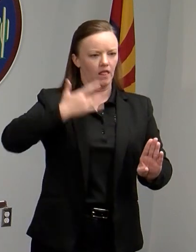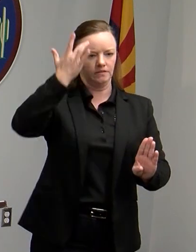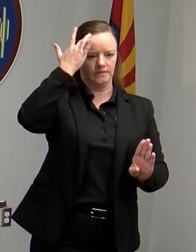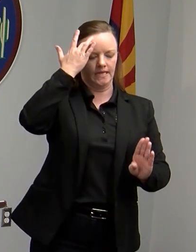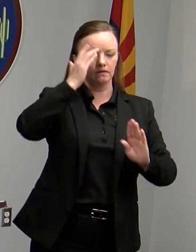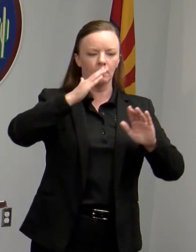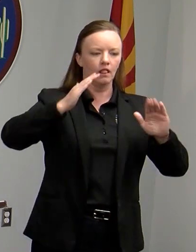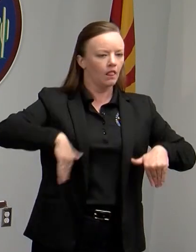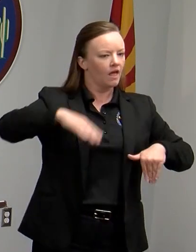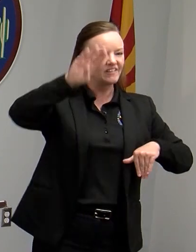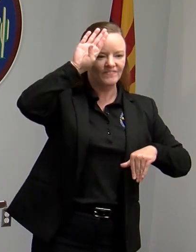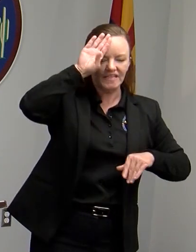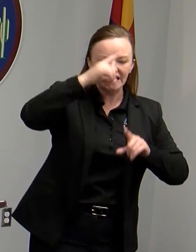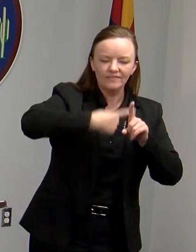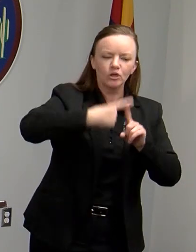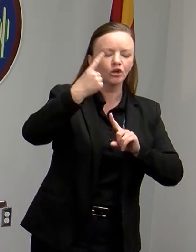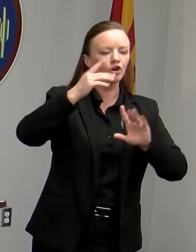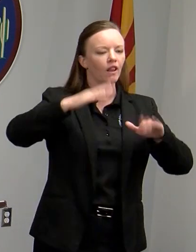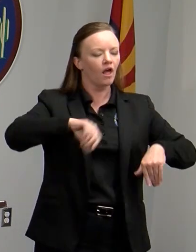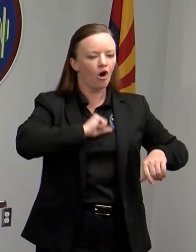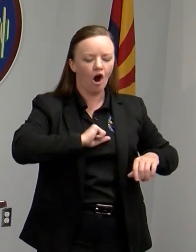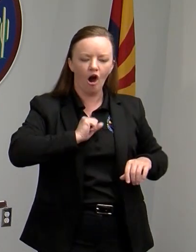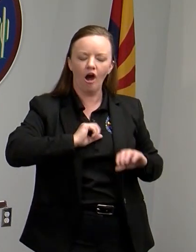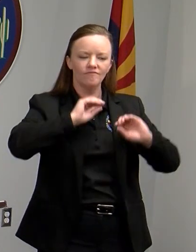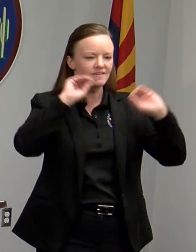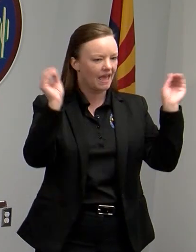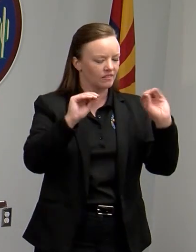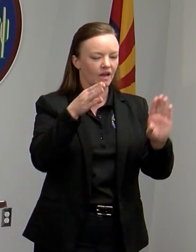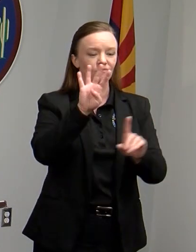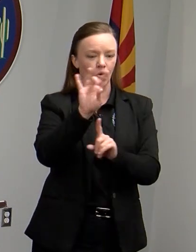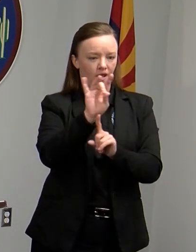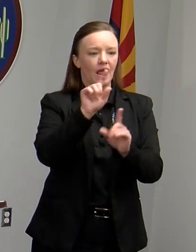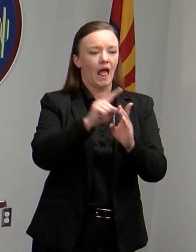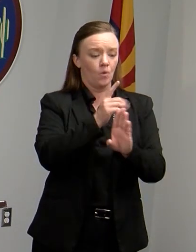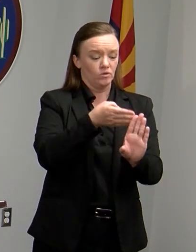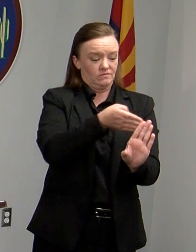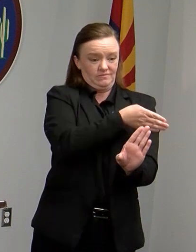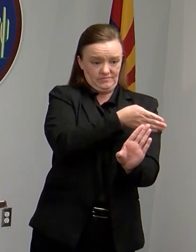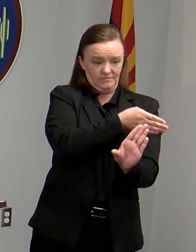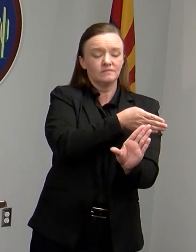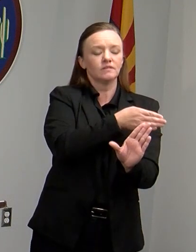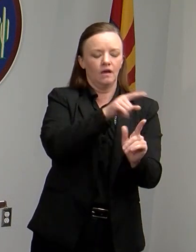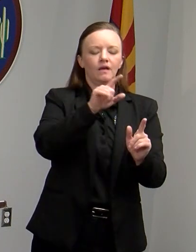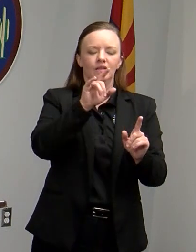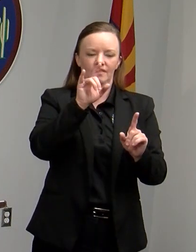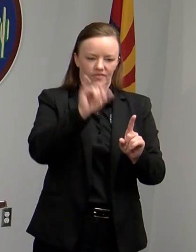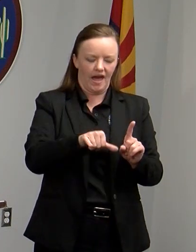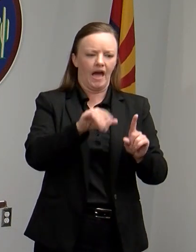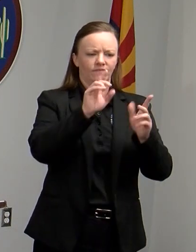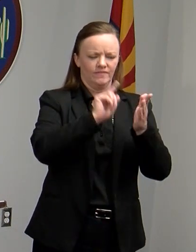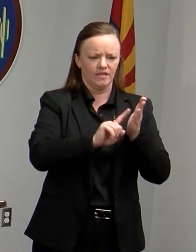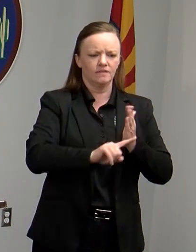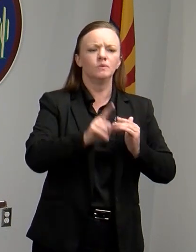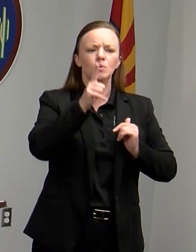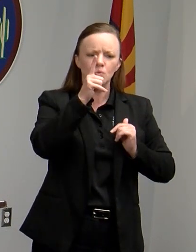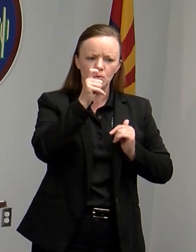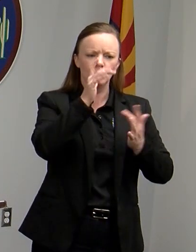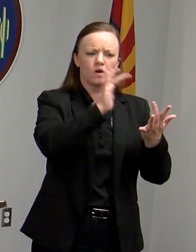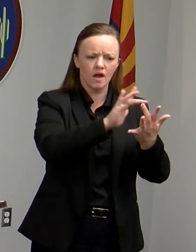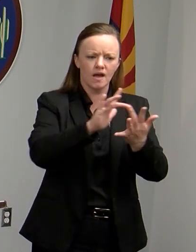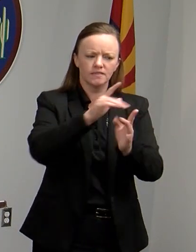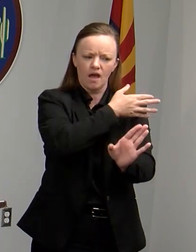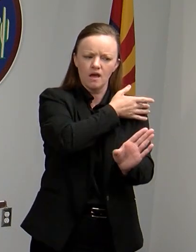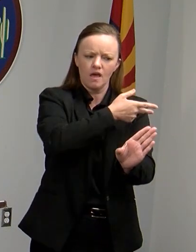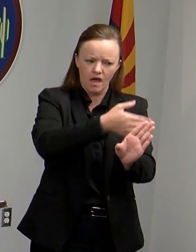learned during this process, is that people are infectious before they develop symptoms, and that's why we go back those 2 days. And the